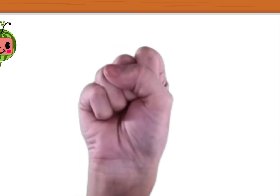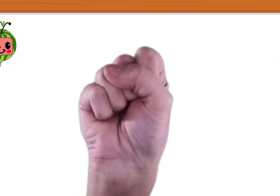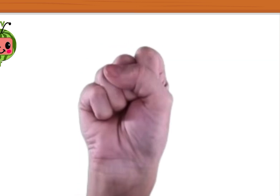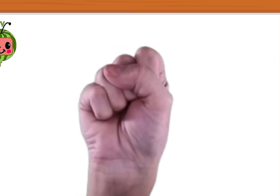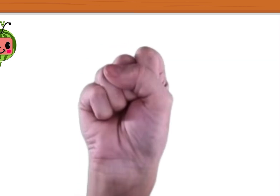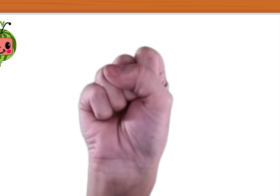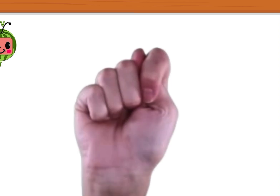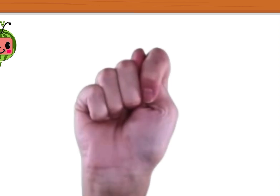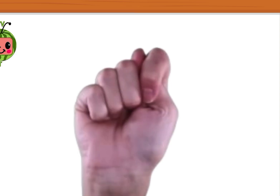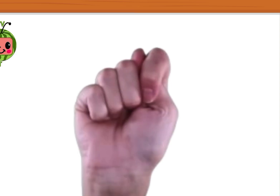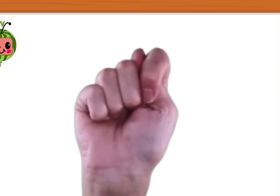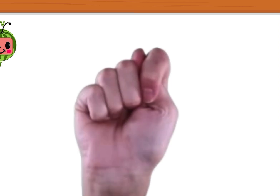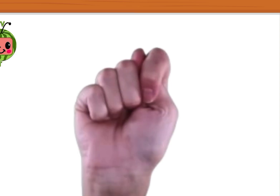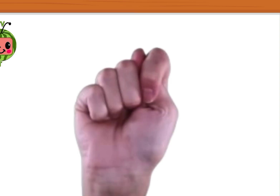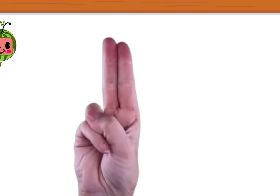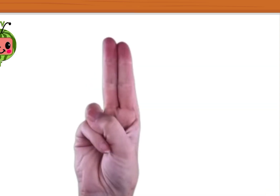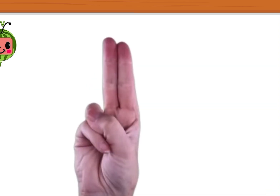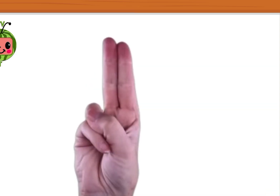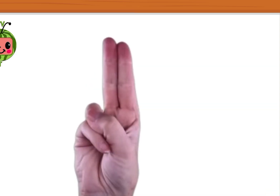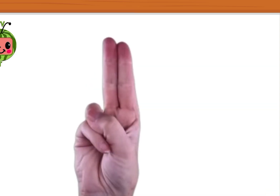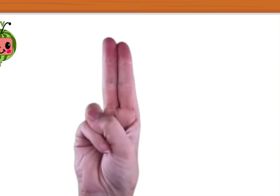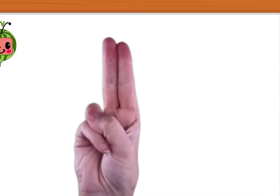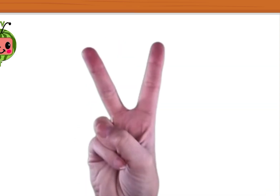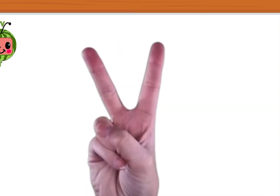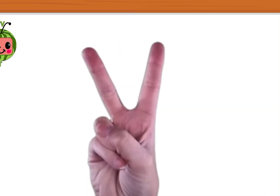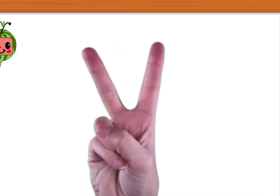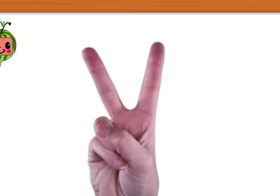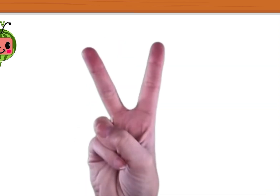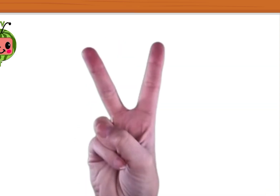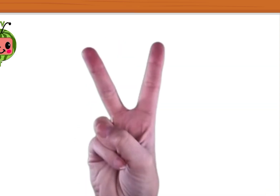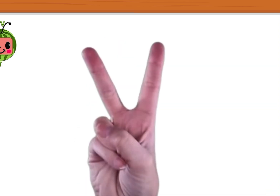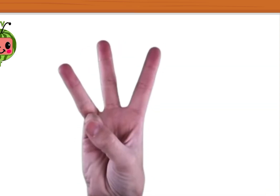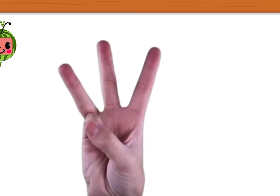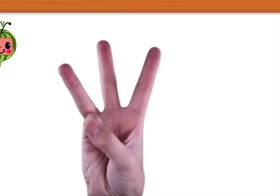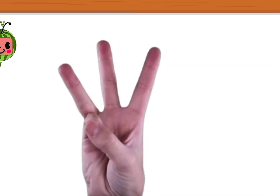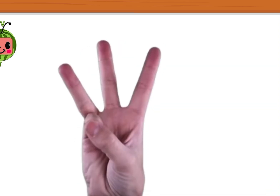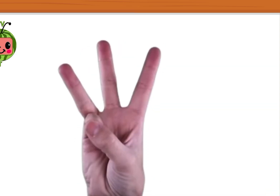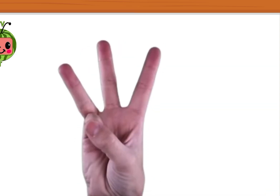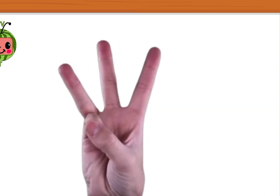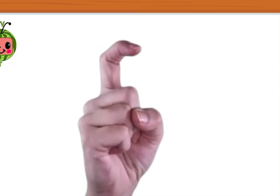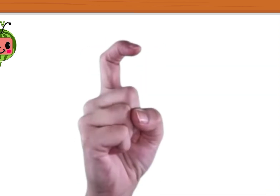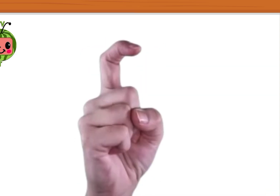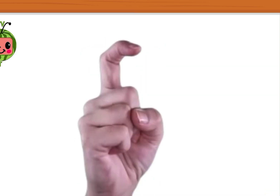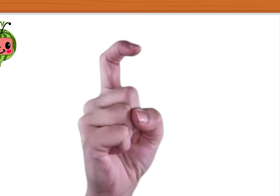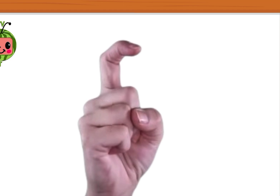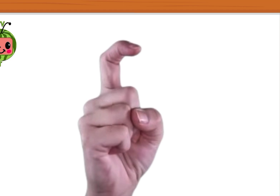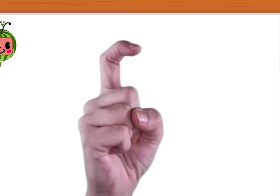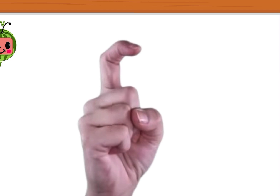S, T, U, V, W, X,